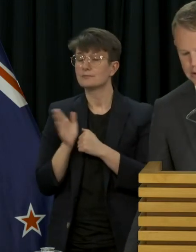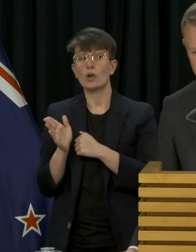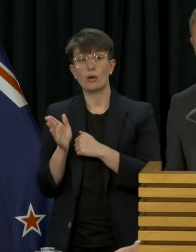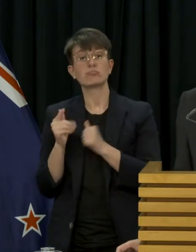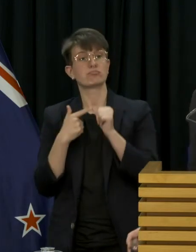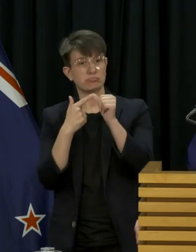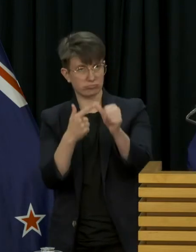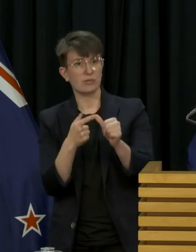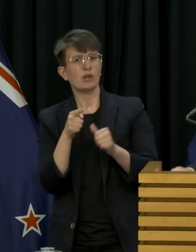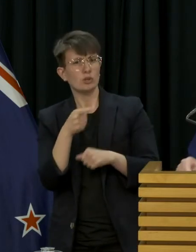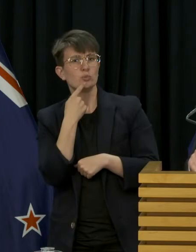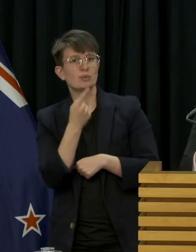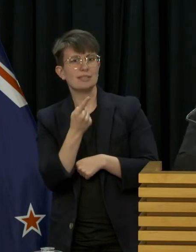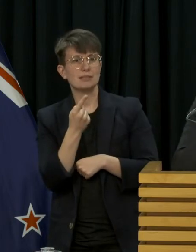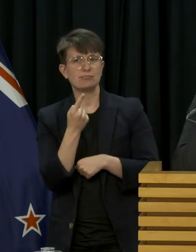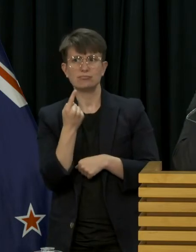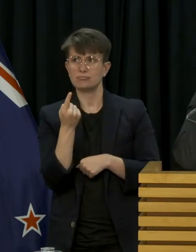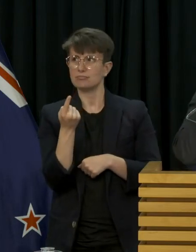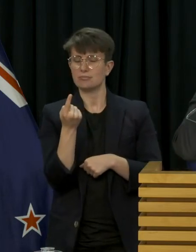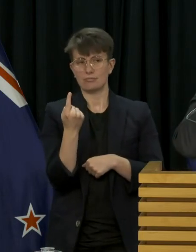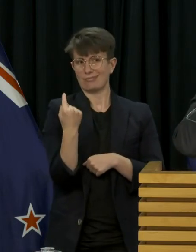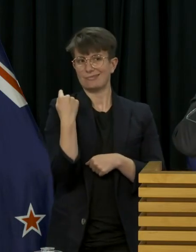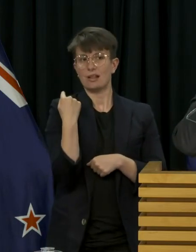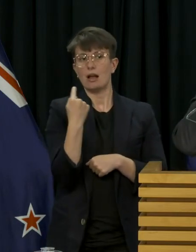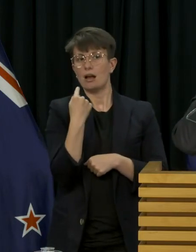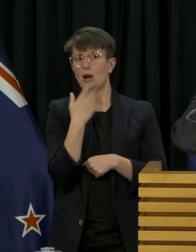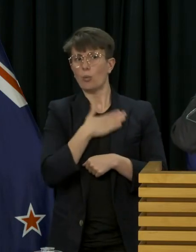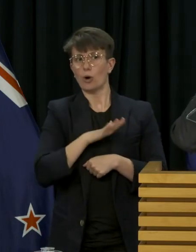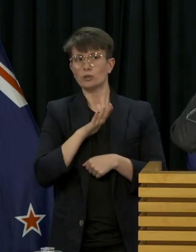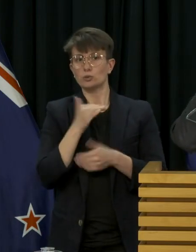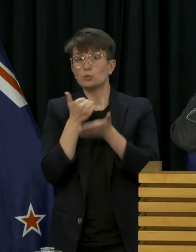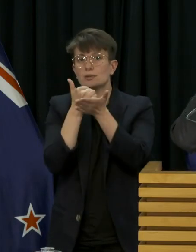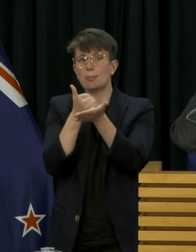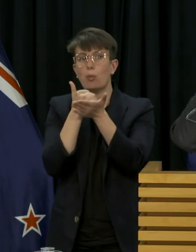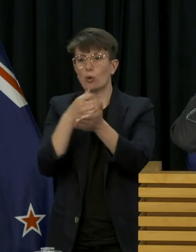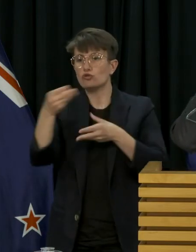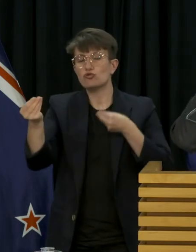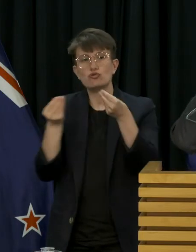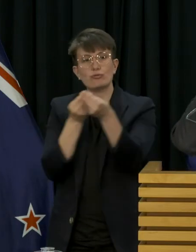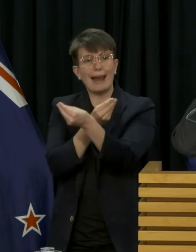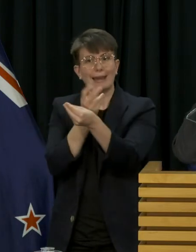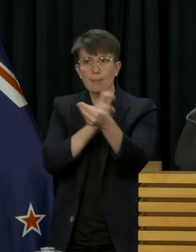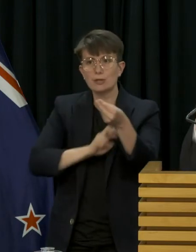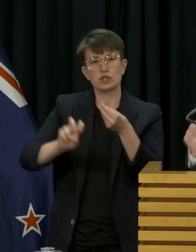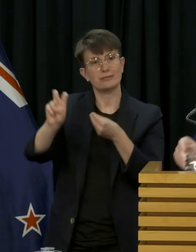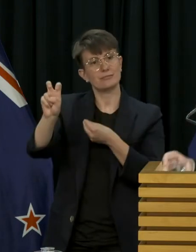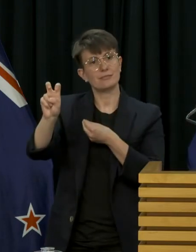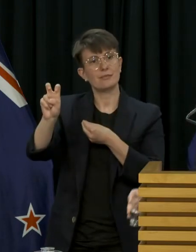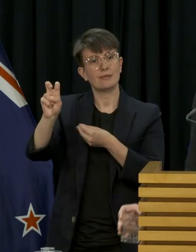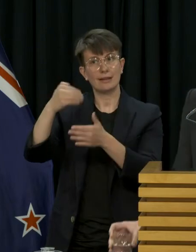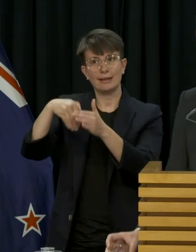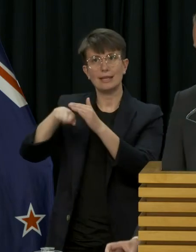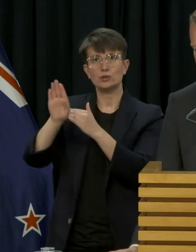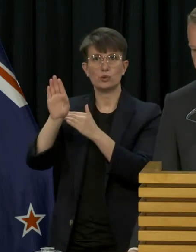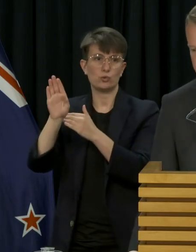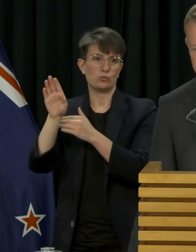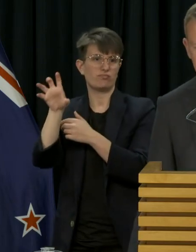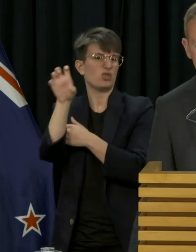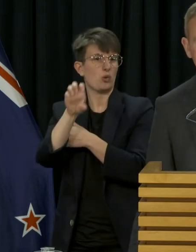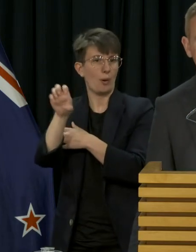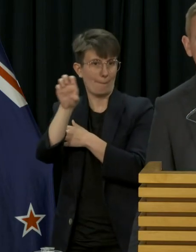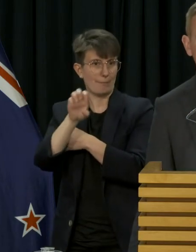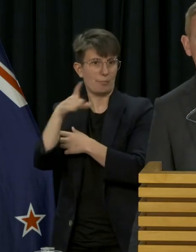intention to support a trade mission into particularly the EU, given the